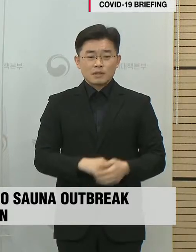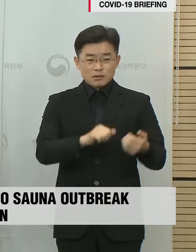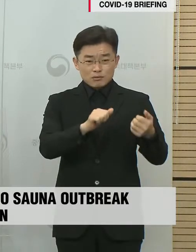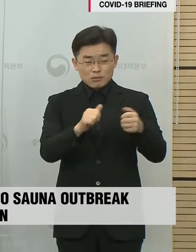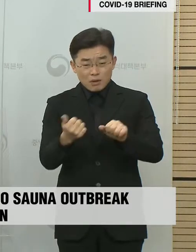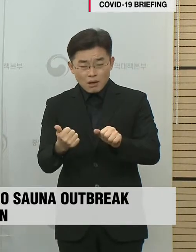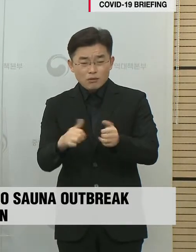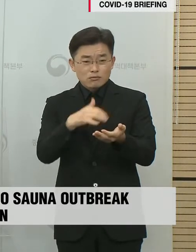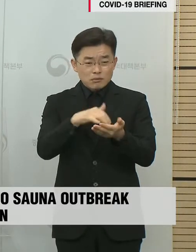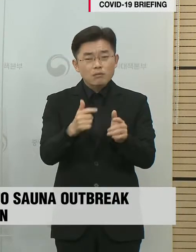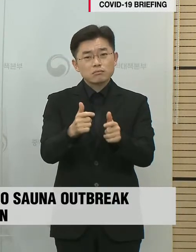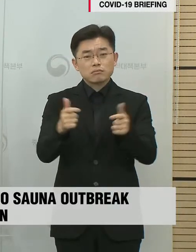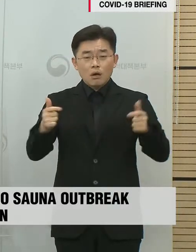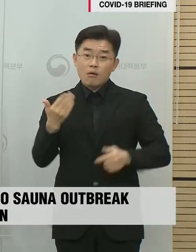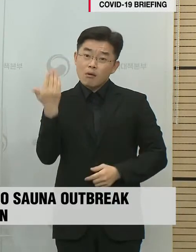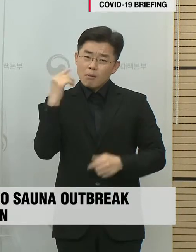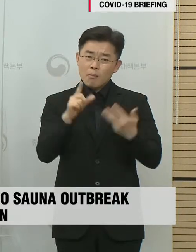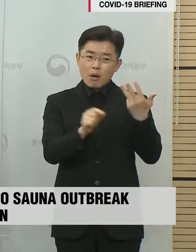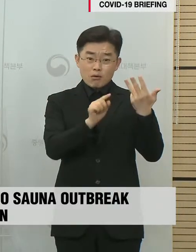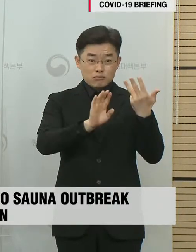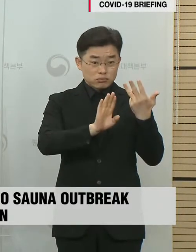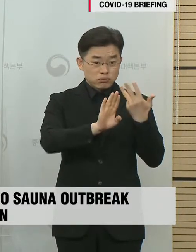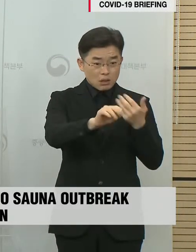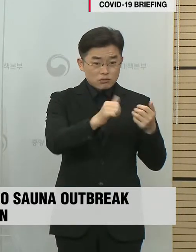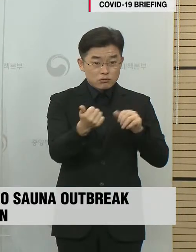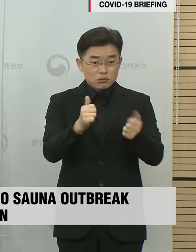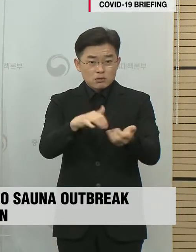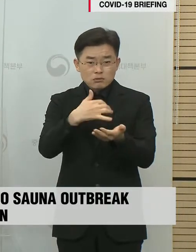6.3% for 70s and also